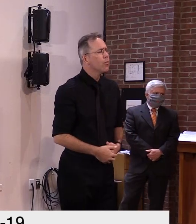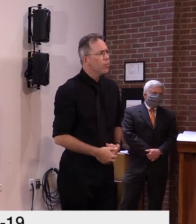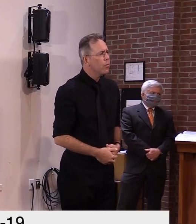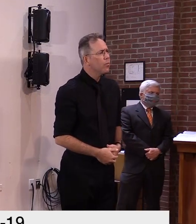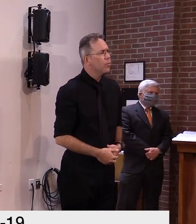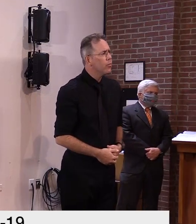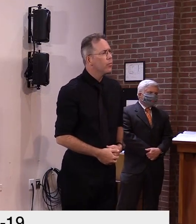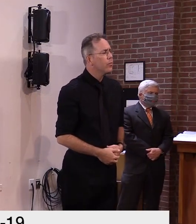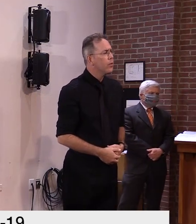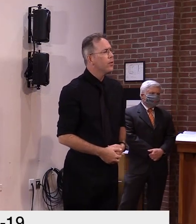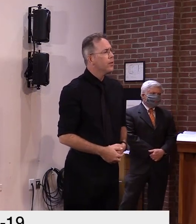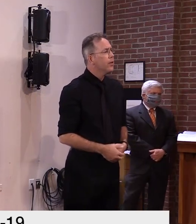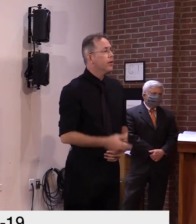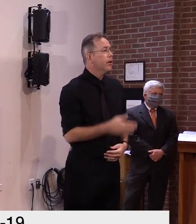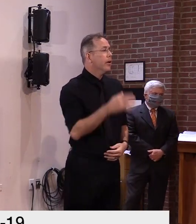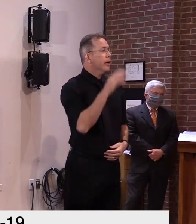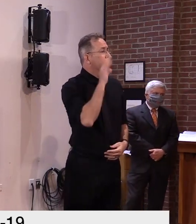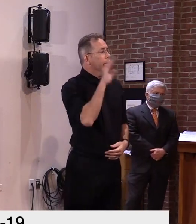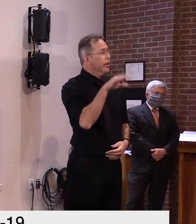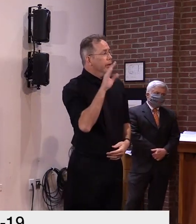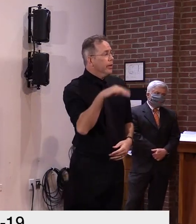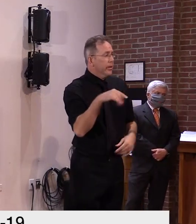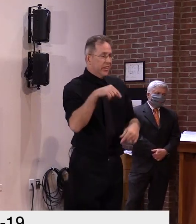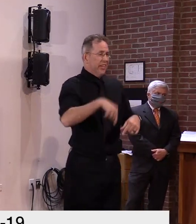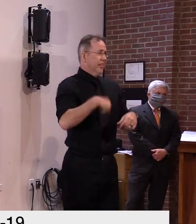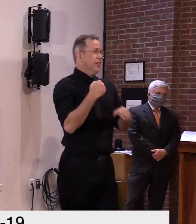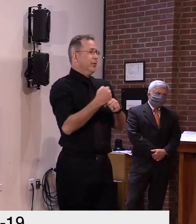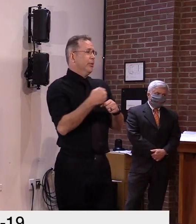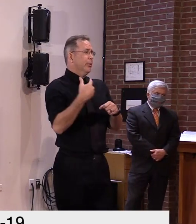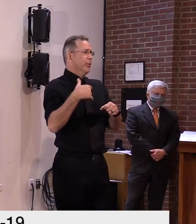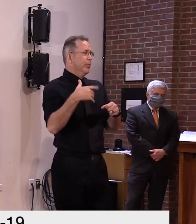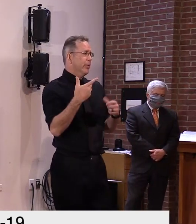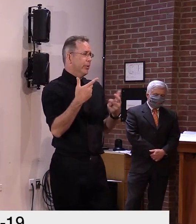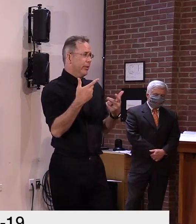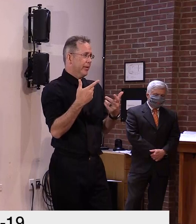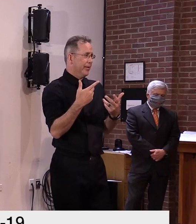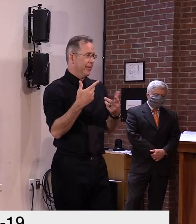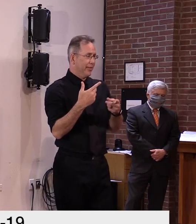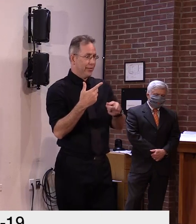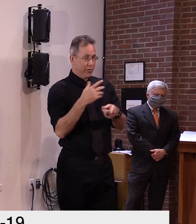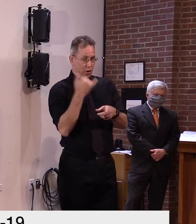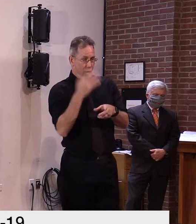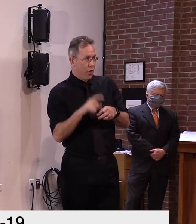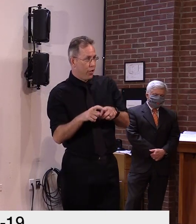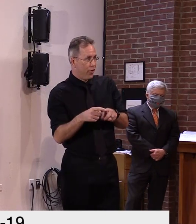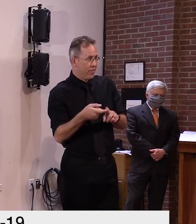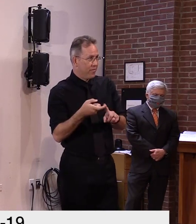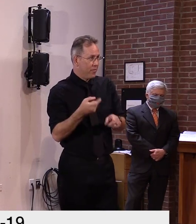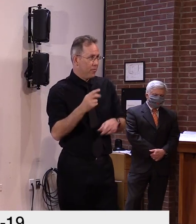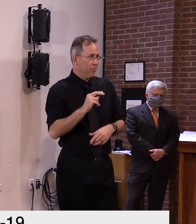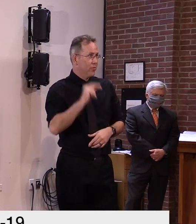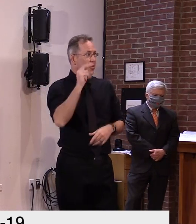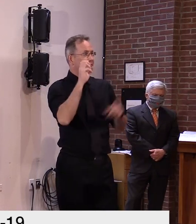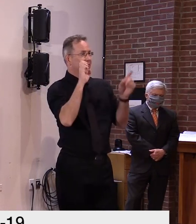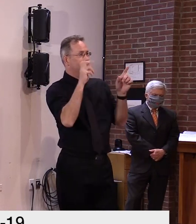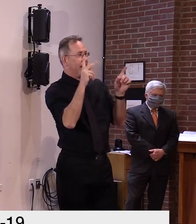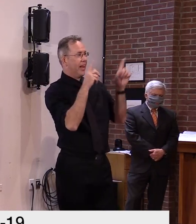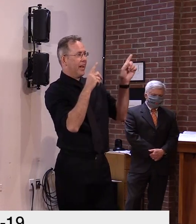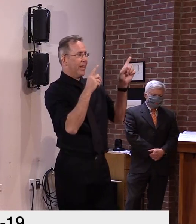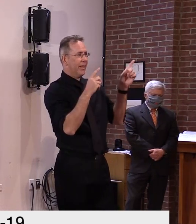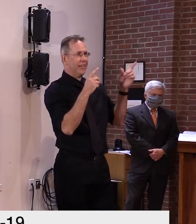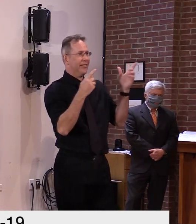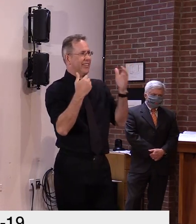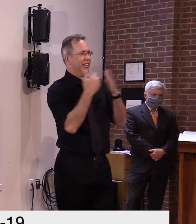much crossing, maybe not at all, cross-border revenue of those coming from Quebec